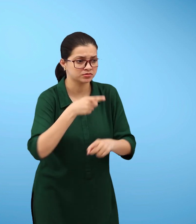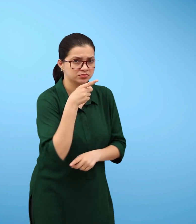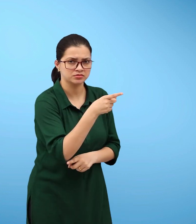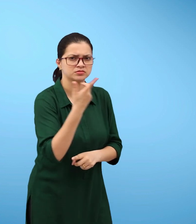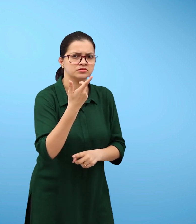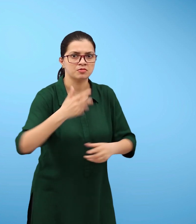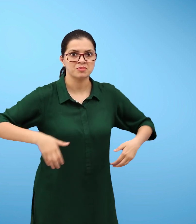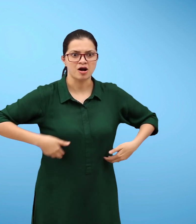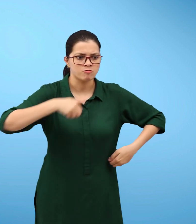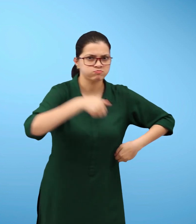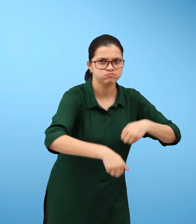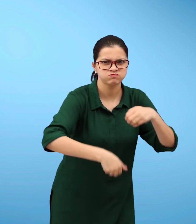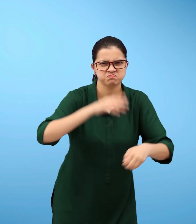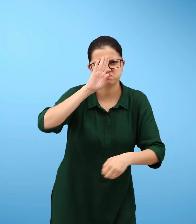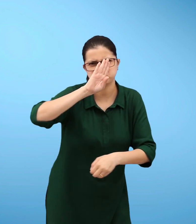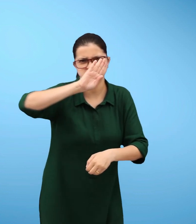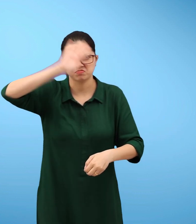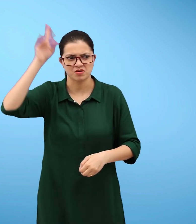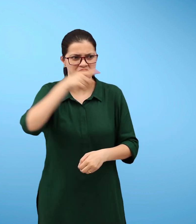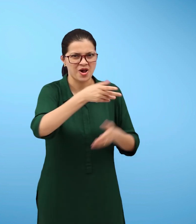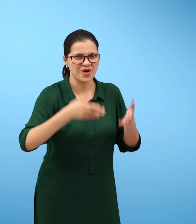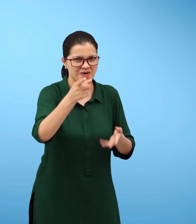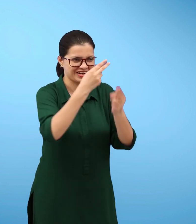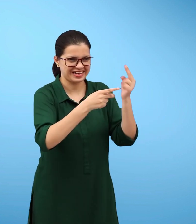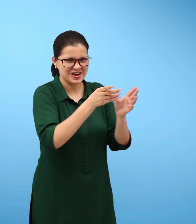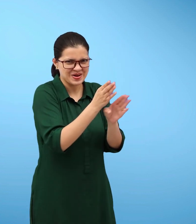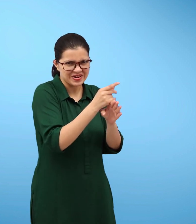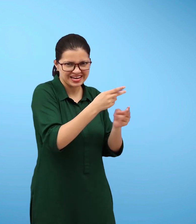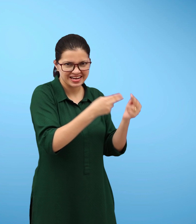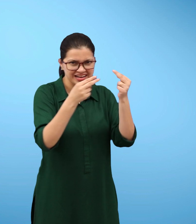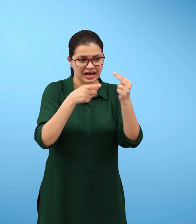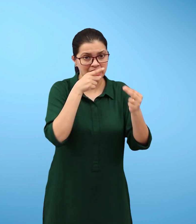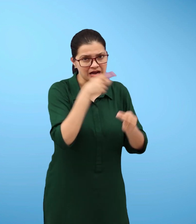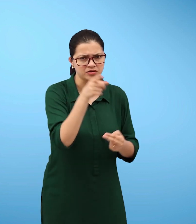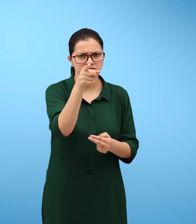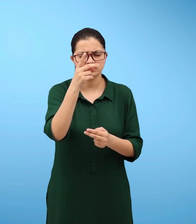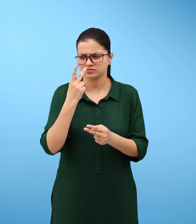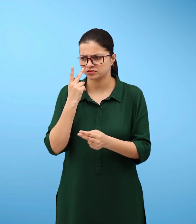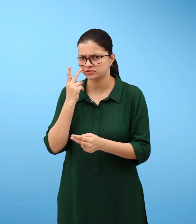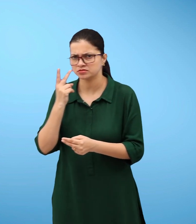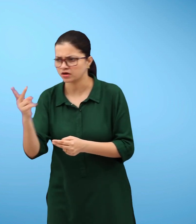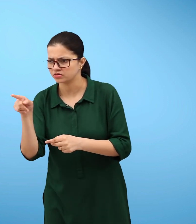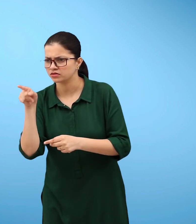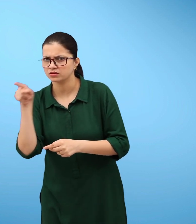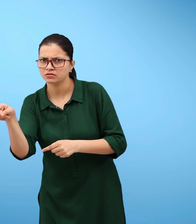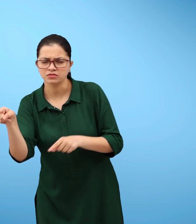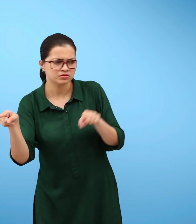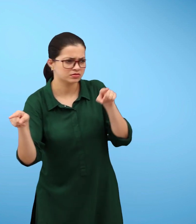In what ways is the Monkey King similar to or different from the kings you read about in chapter